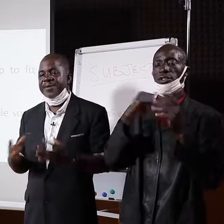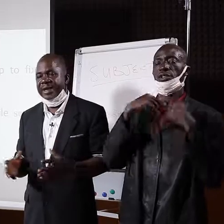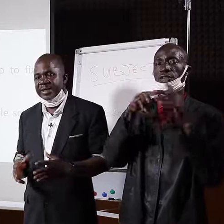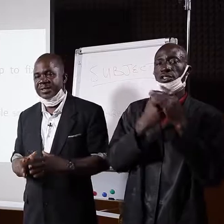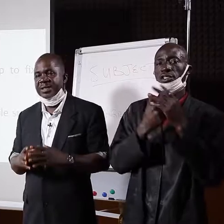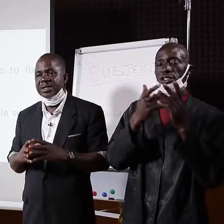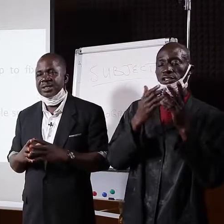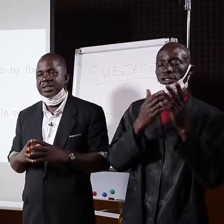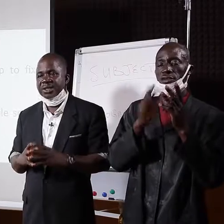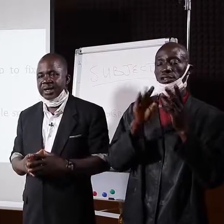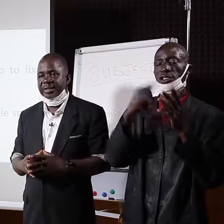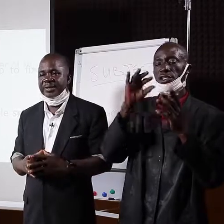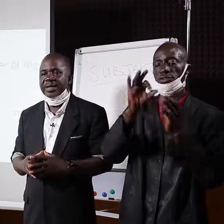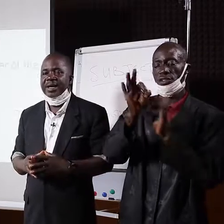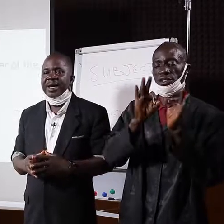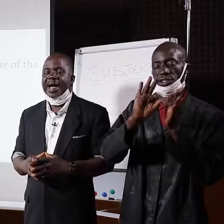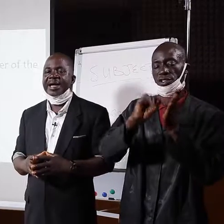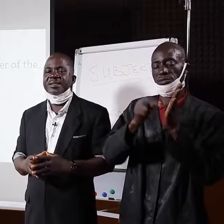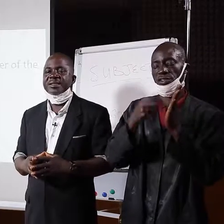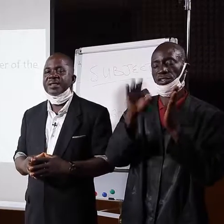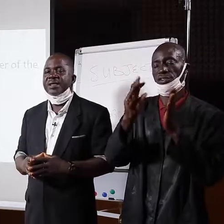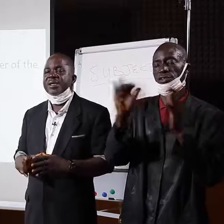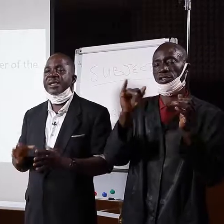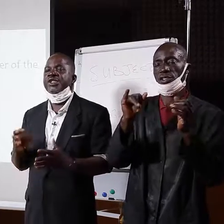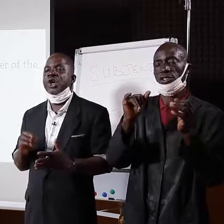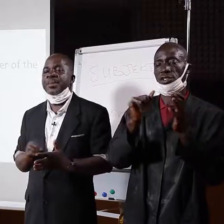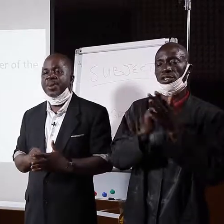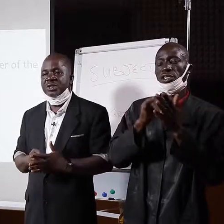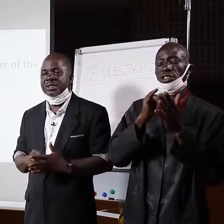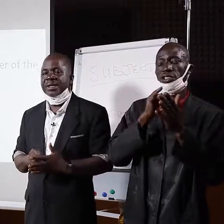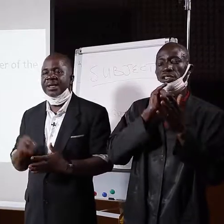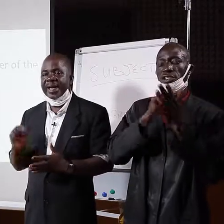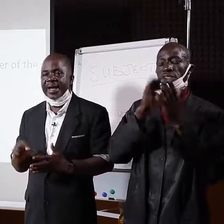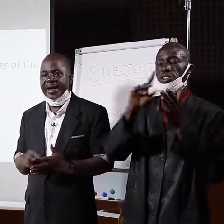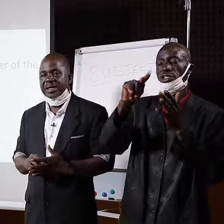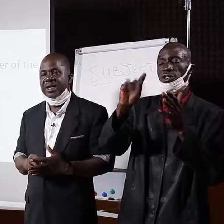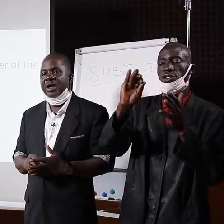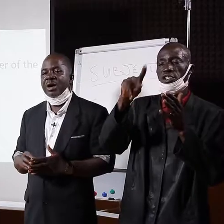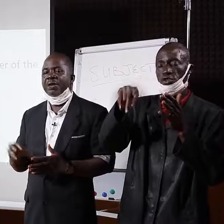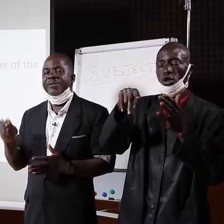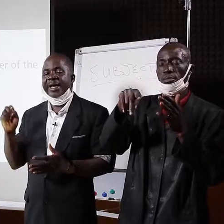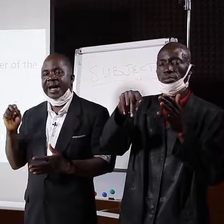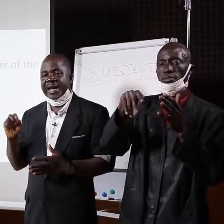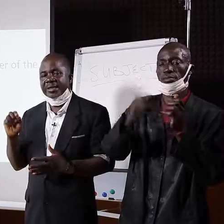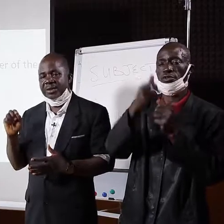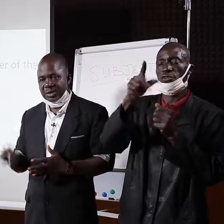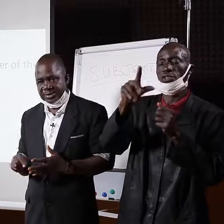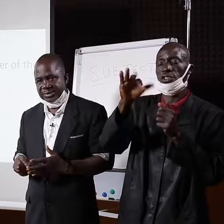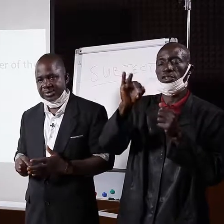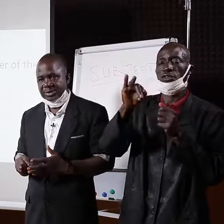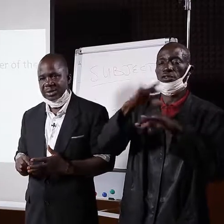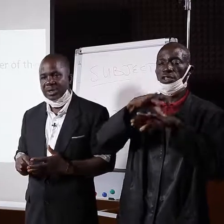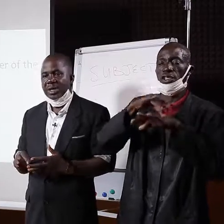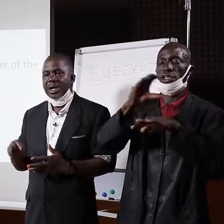by defining soil as the topmost layer of the earth